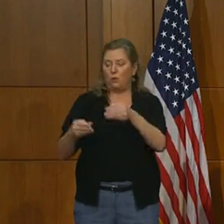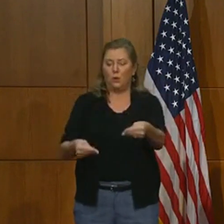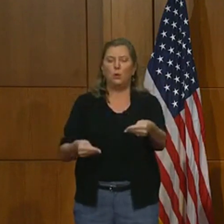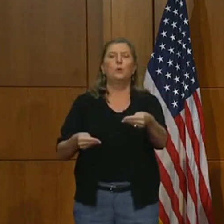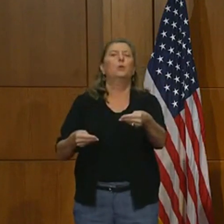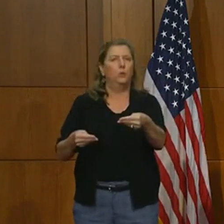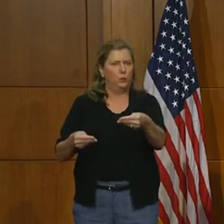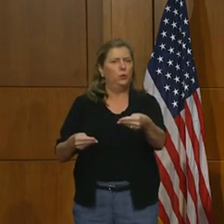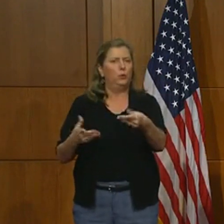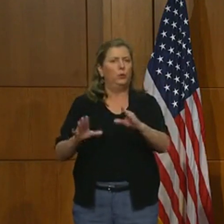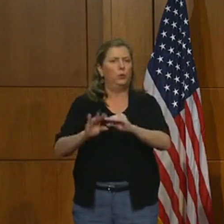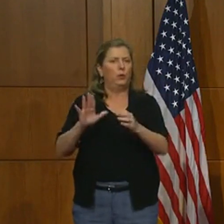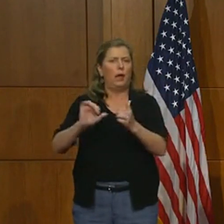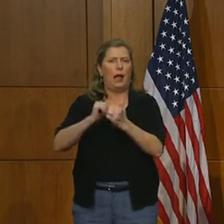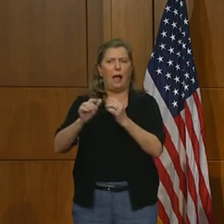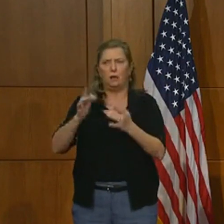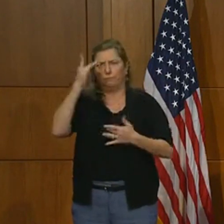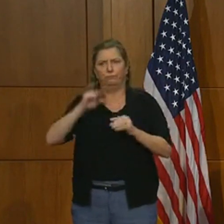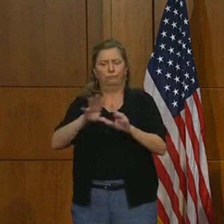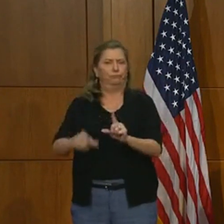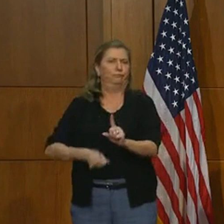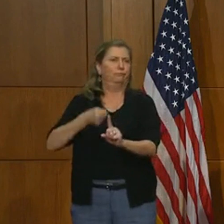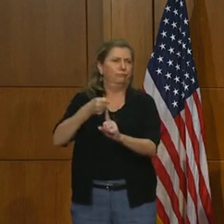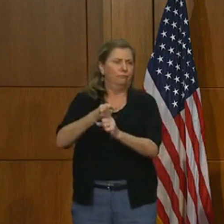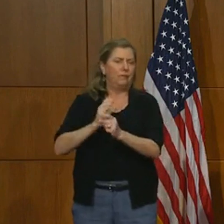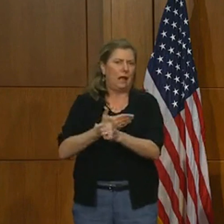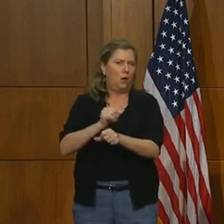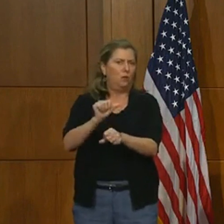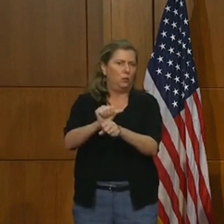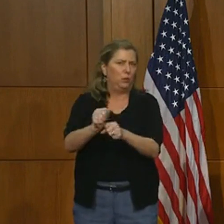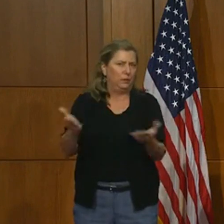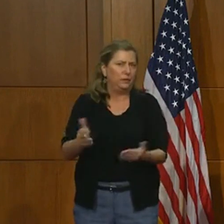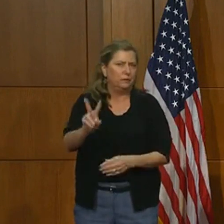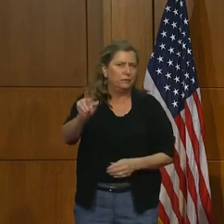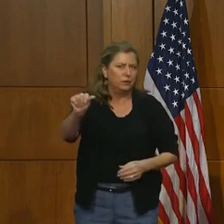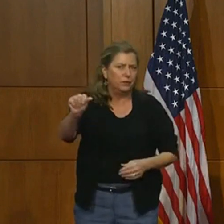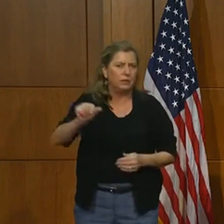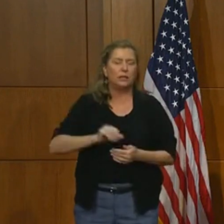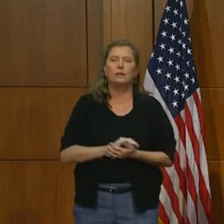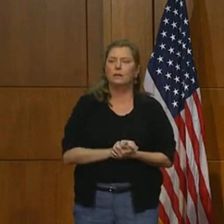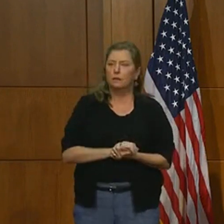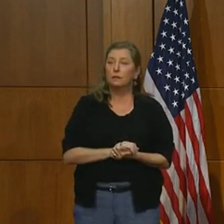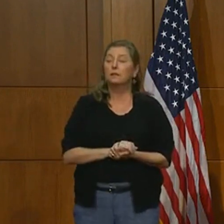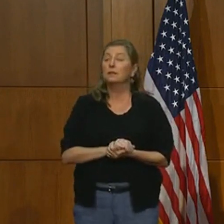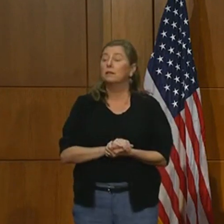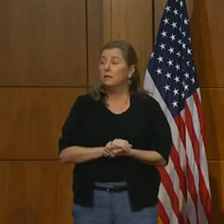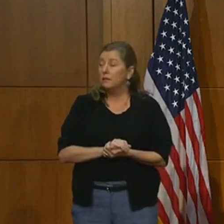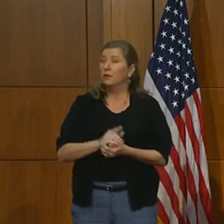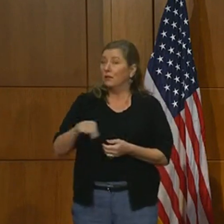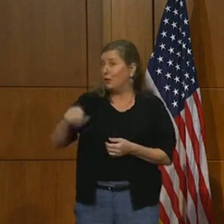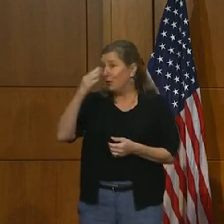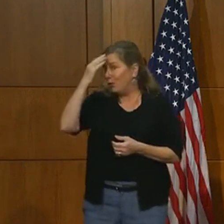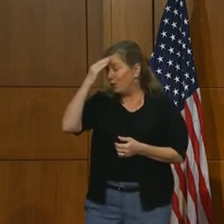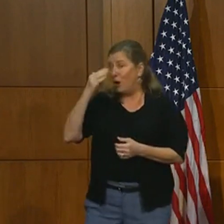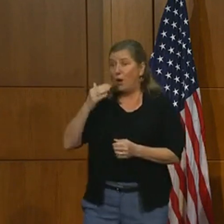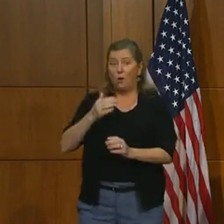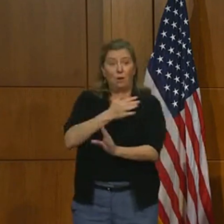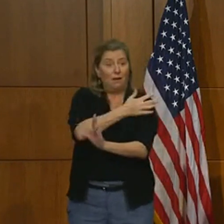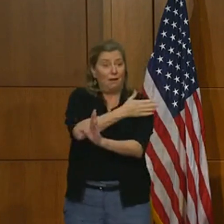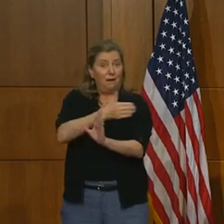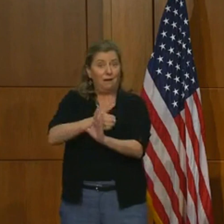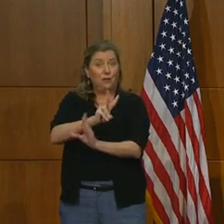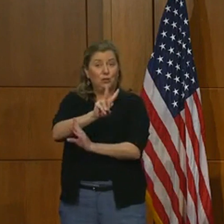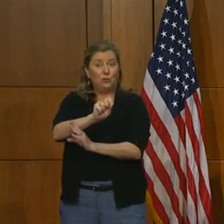this pandemic is having on our employment in Virginia. As you know, we had enjoyed a low